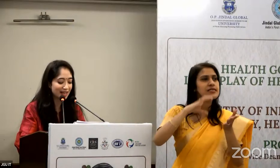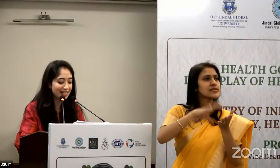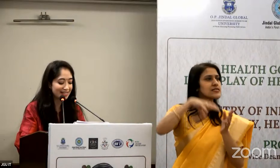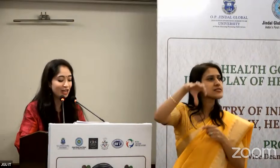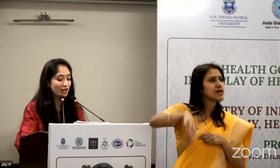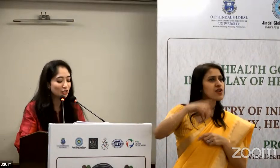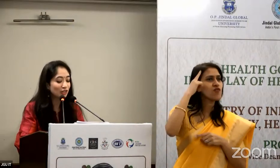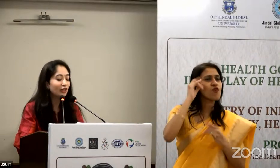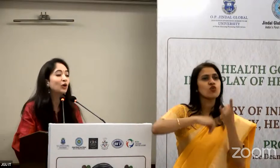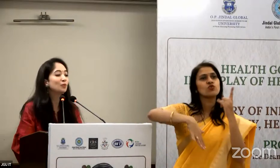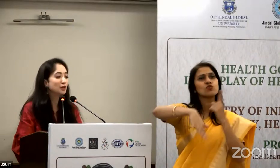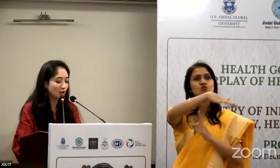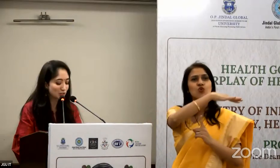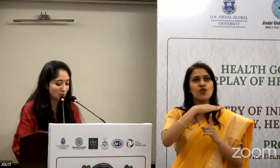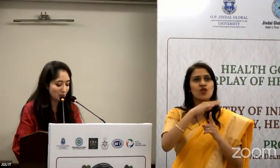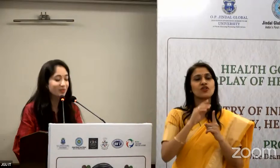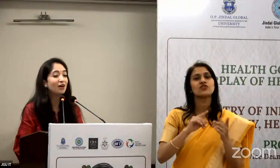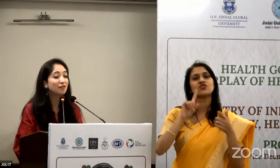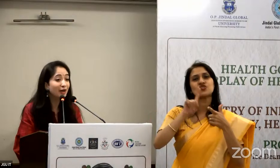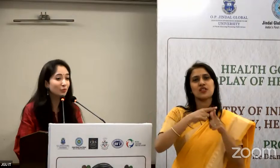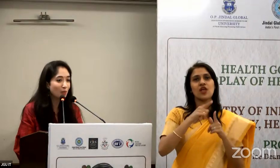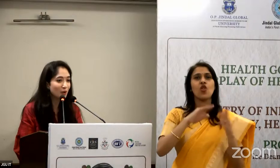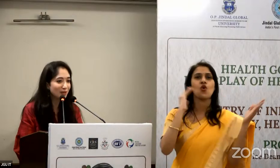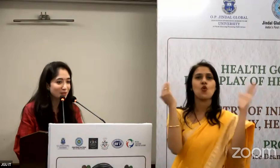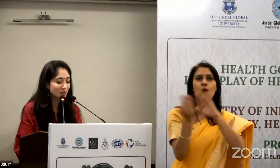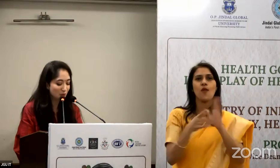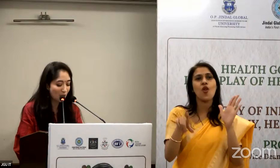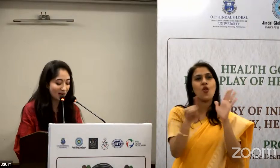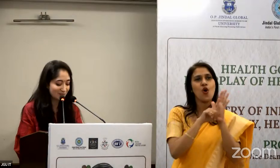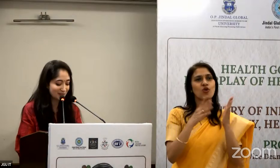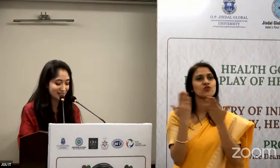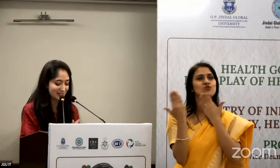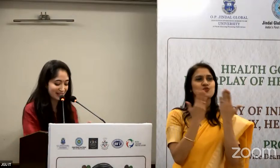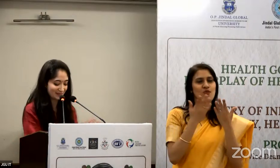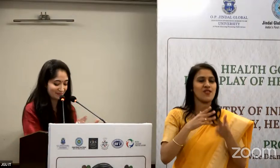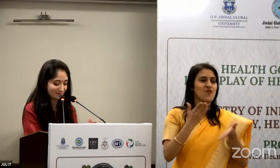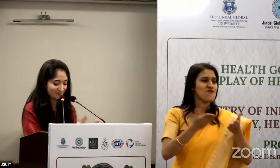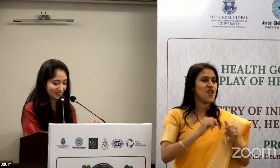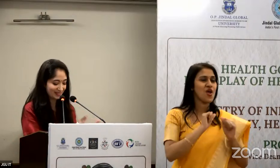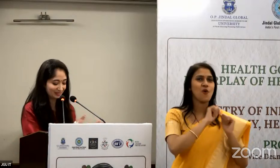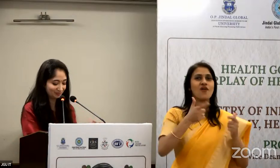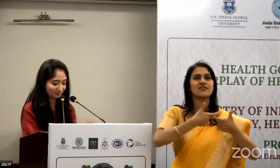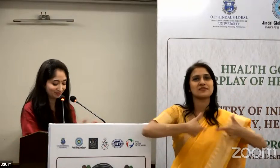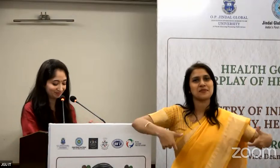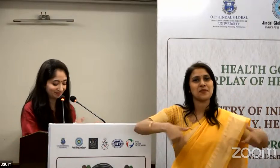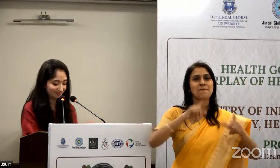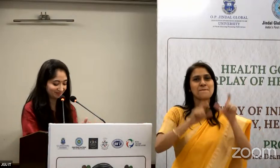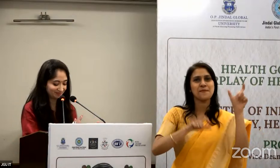and Society, Jindal Global Law School. A very warm welcome to all our speakers today.